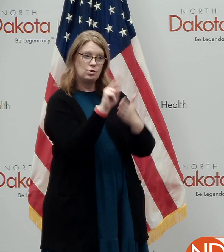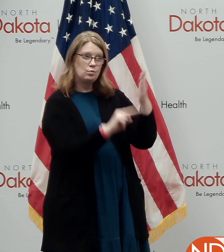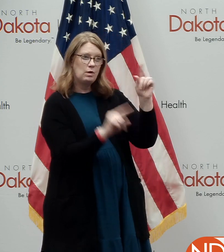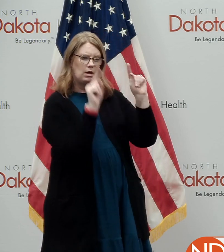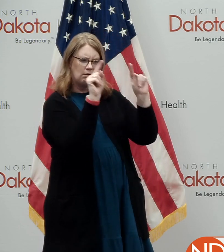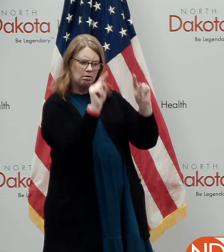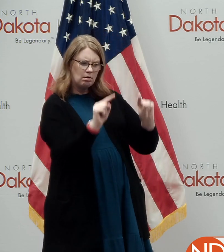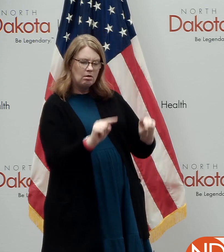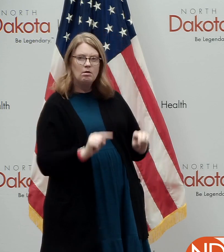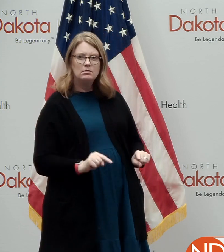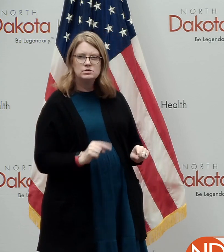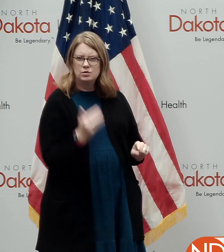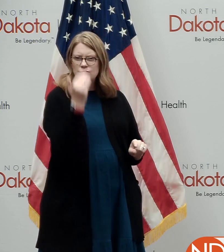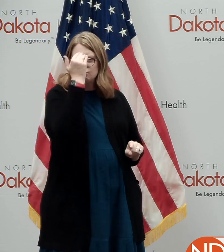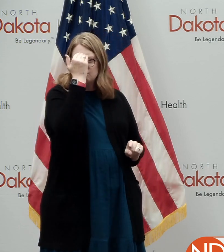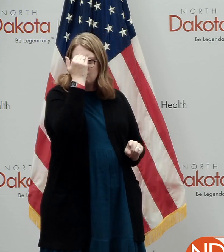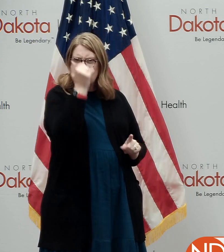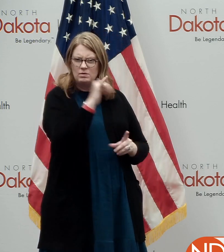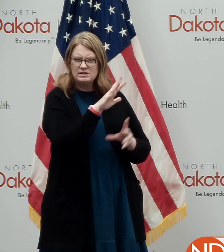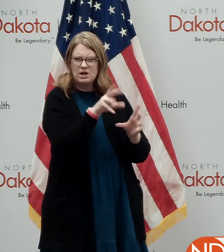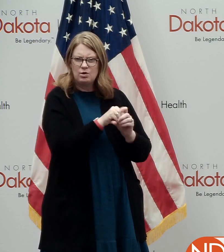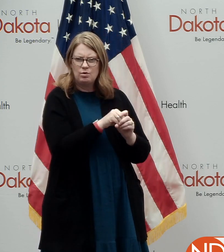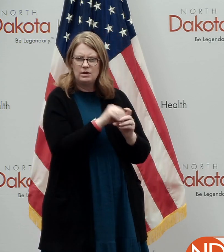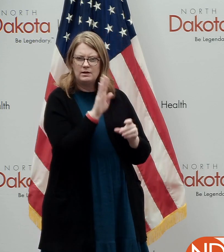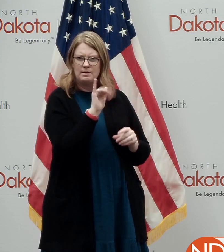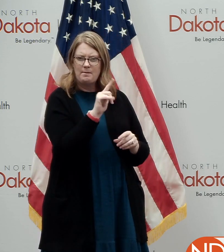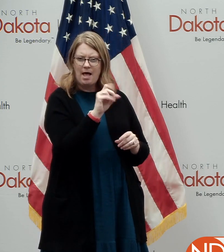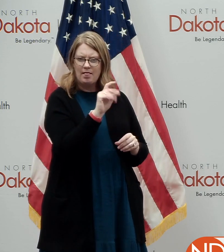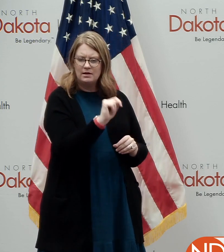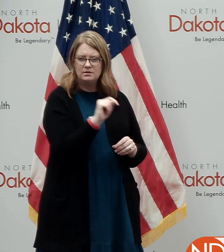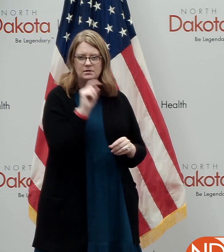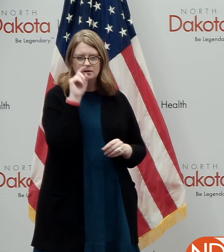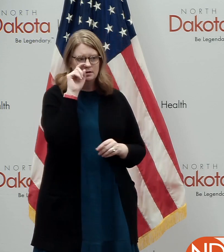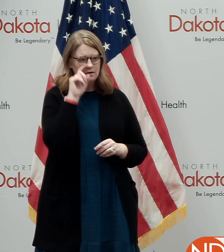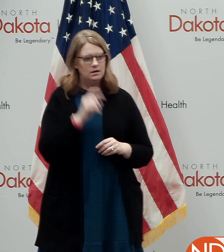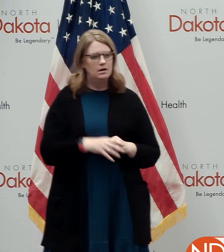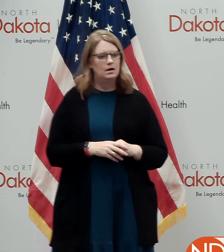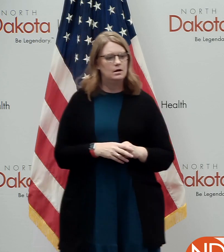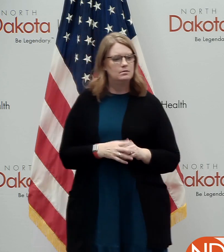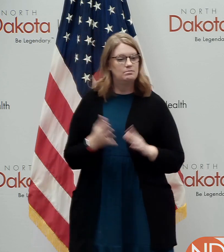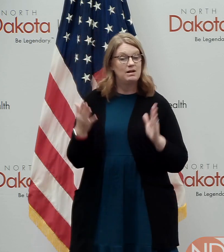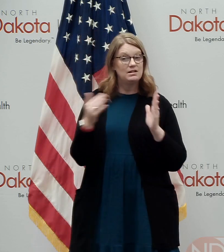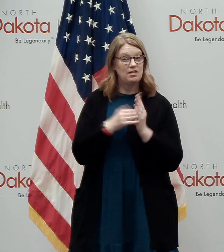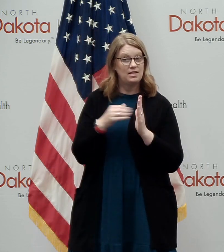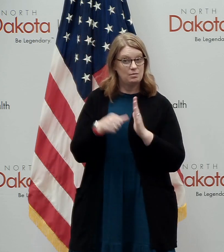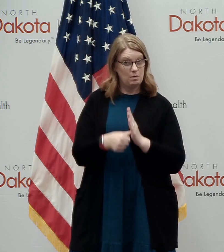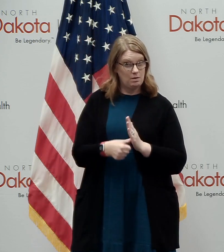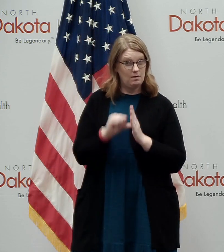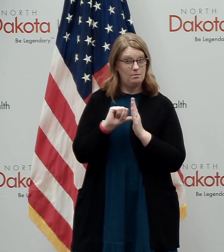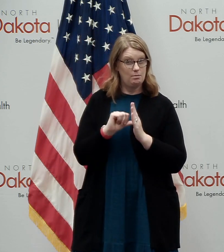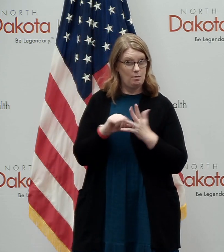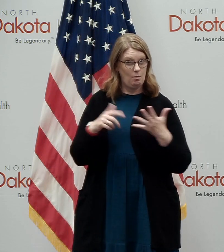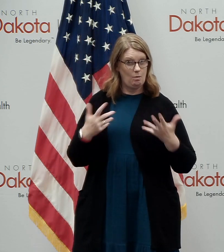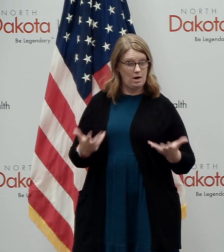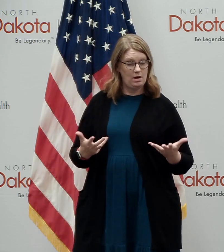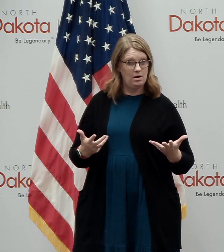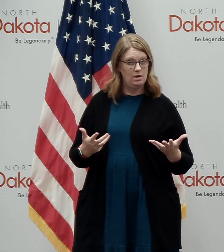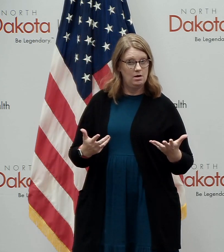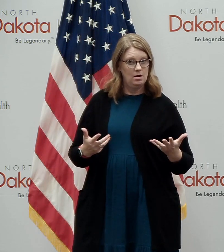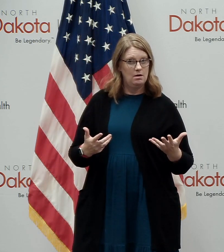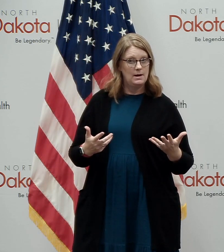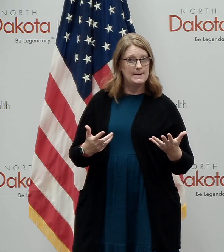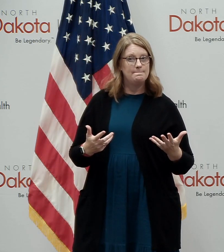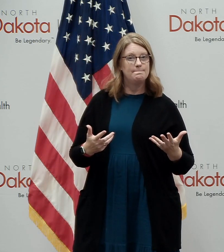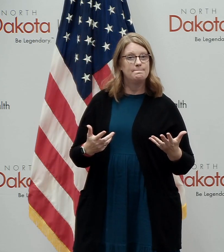right now, too. One of the things that we really want to stress in this is that